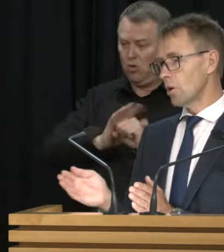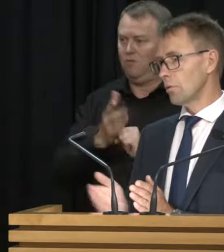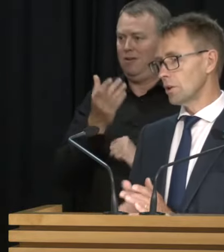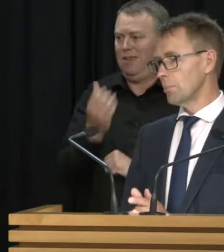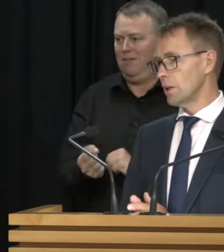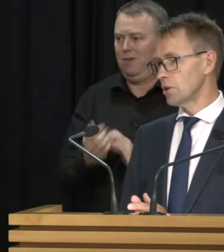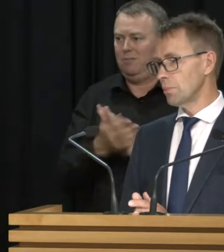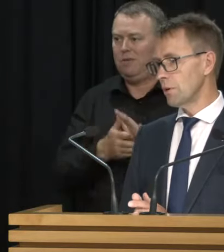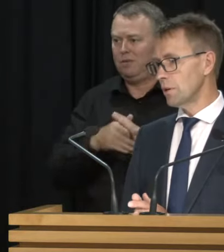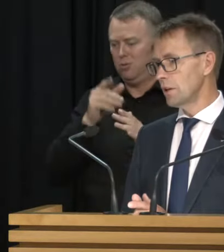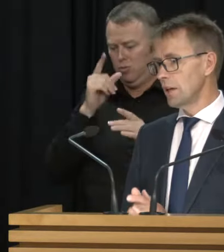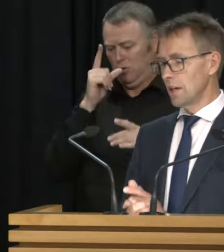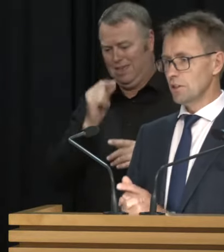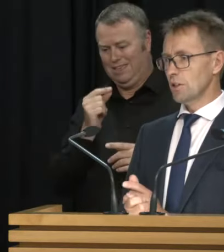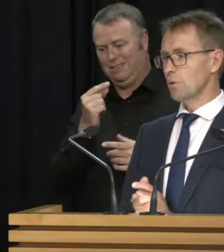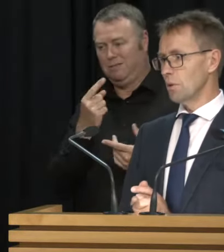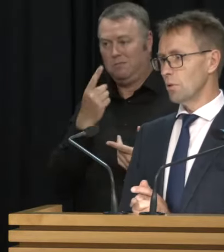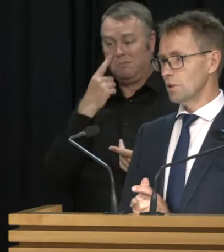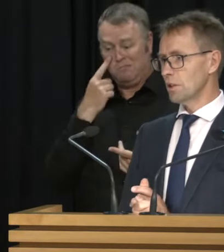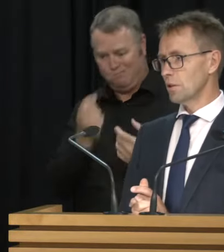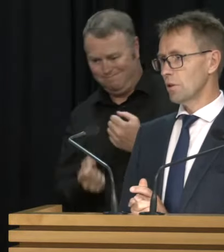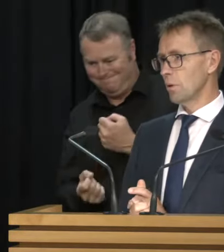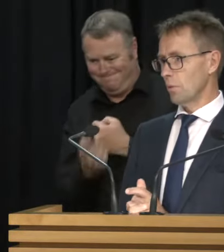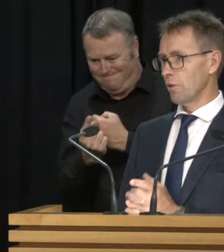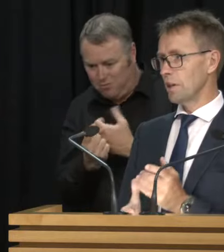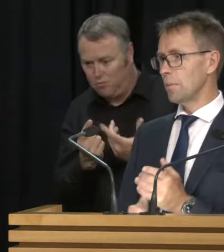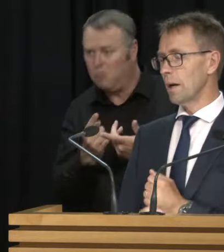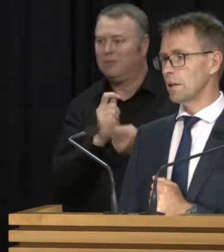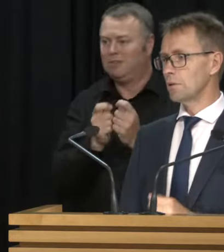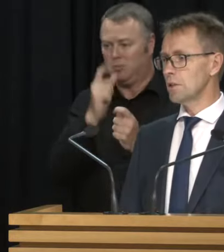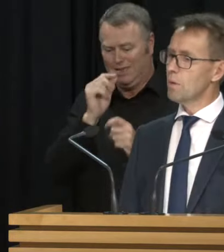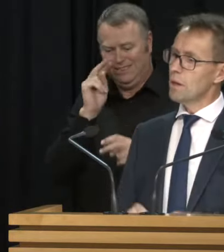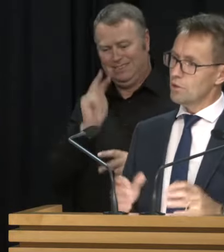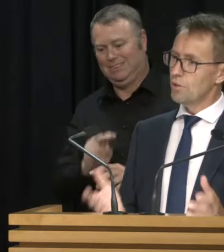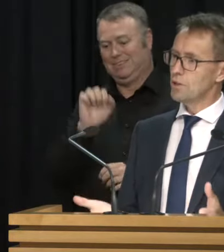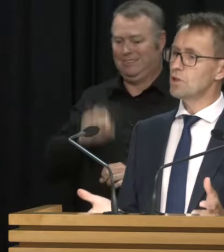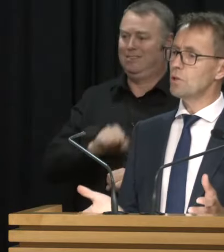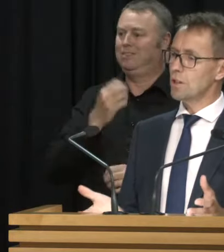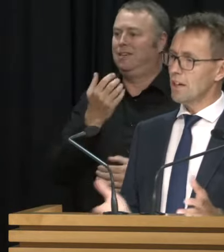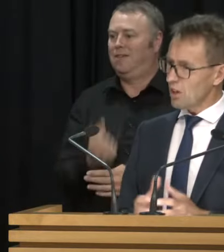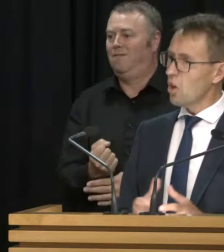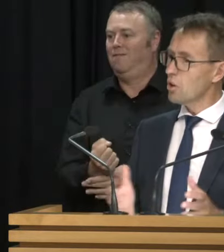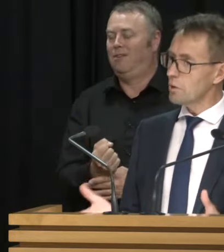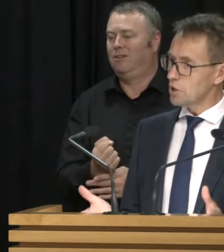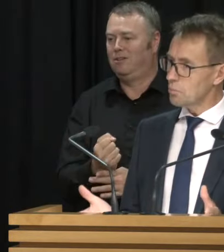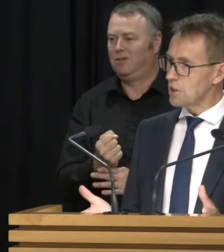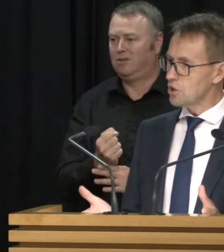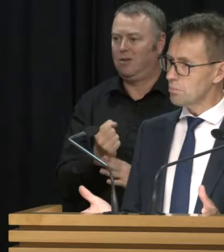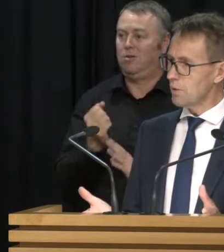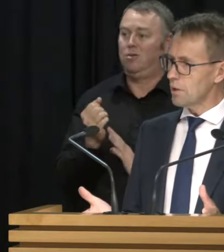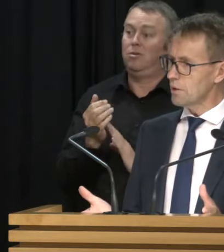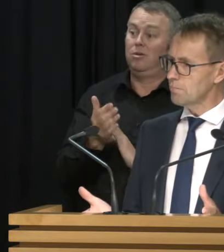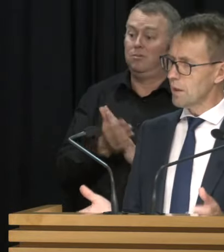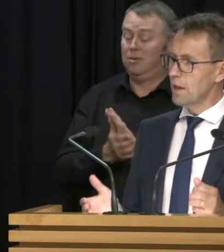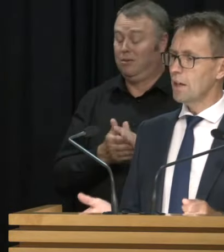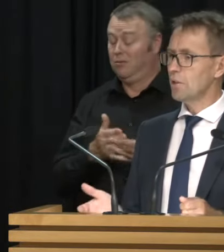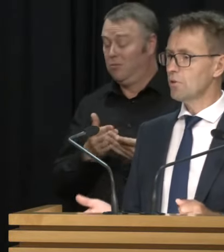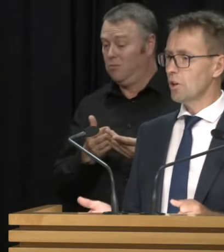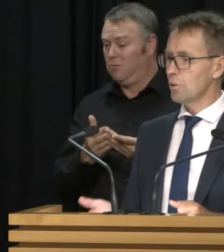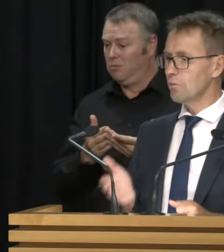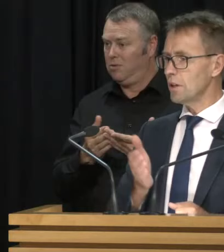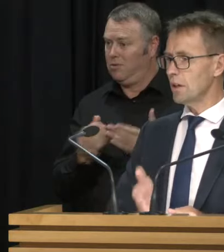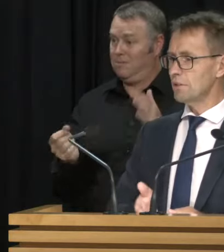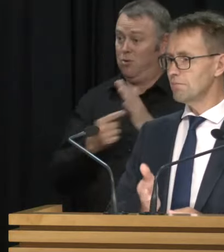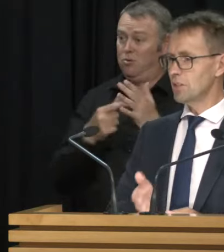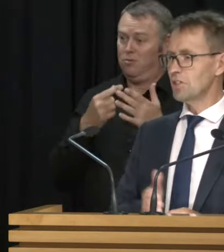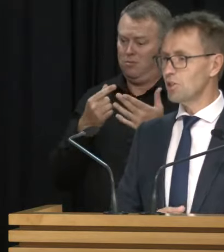have a longer incubation period, and so what we're thinking about here is, did this student have a longer incubation period, And if